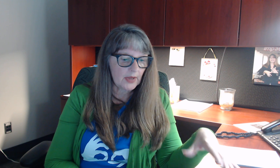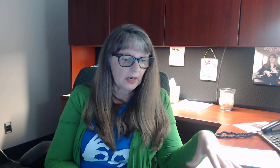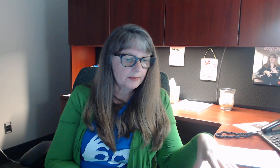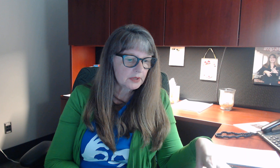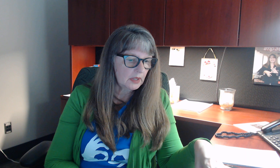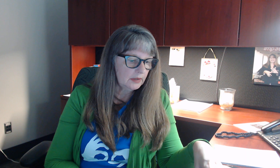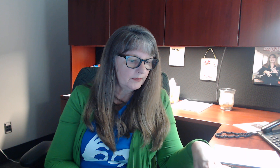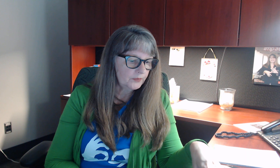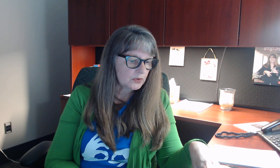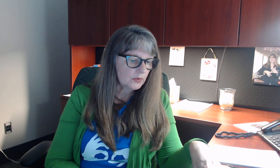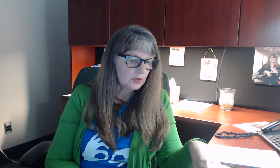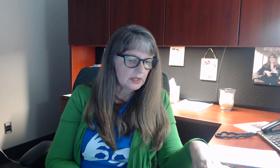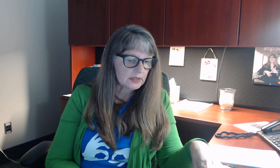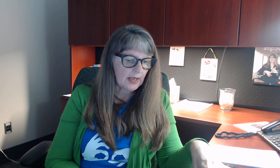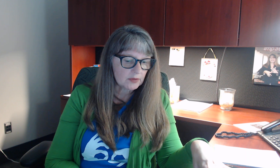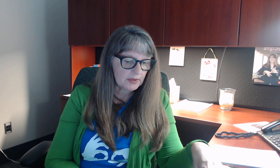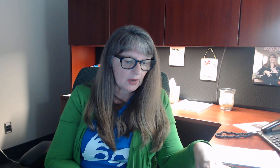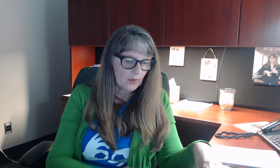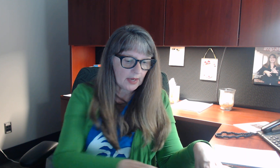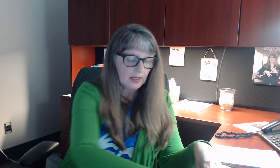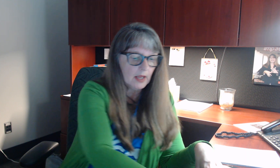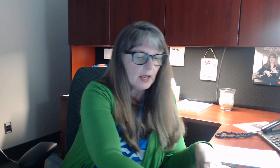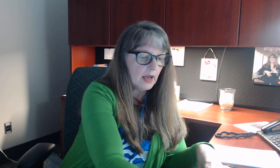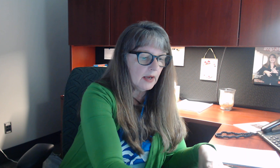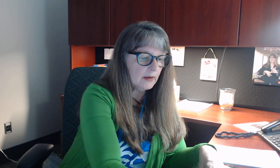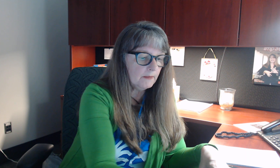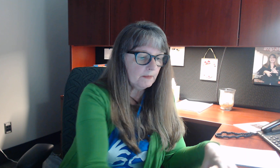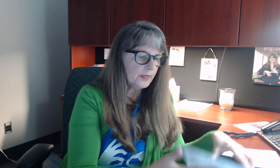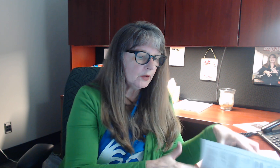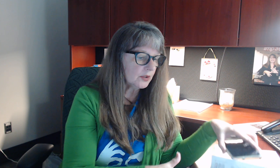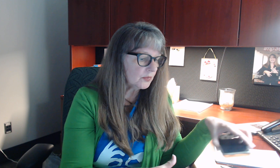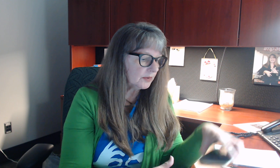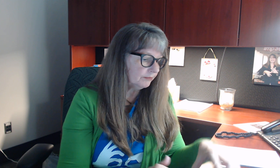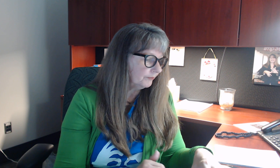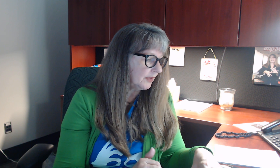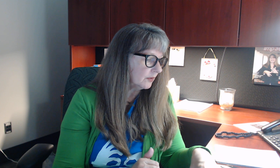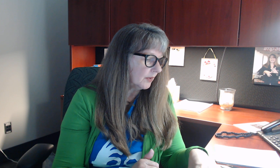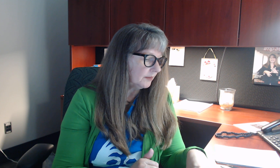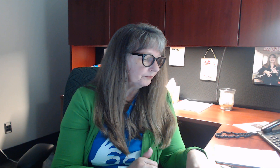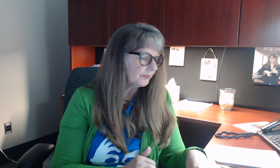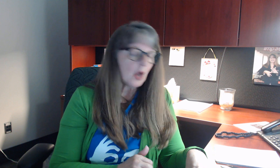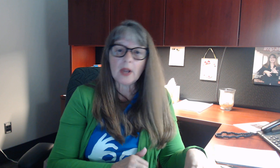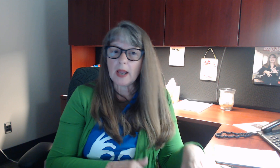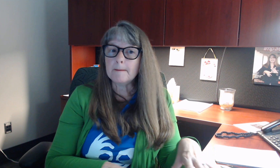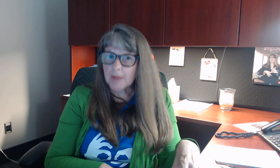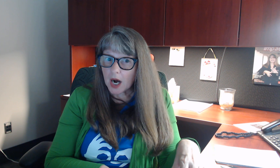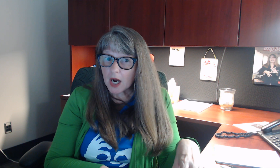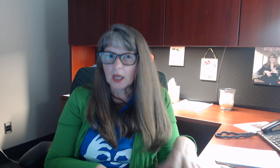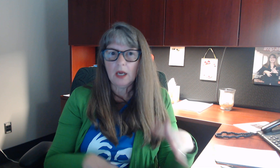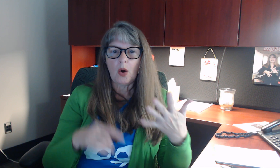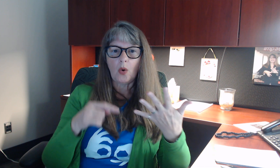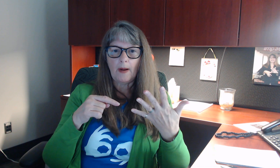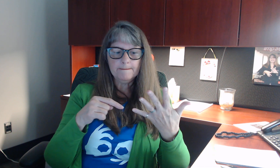developed. So it doesn't have to be that way. You could do it either one. Okay, among or